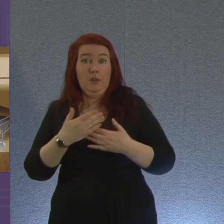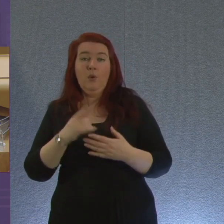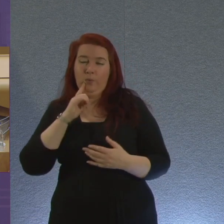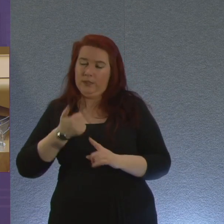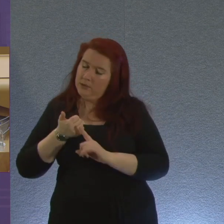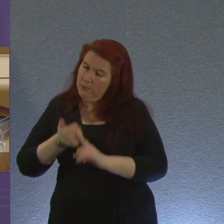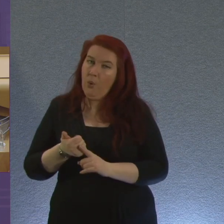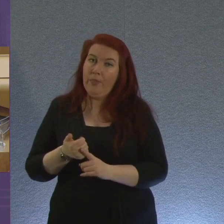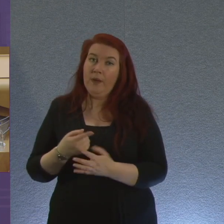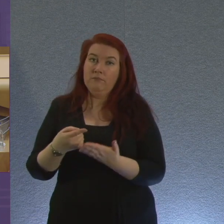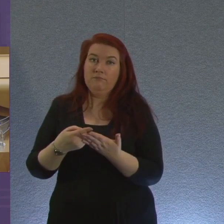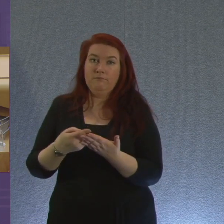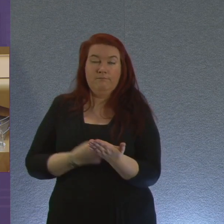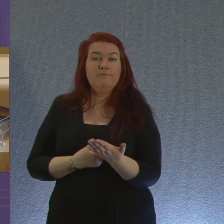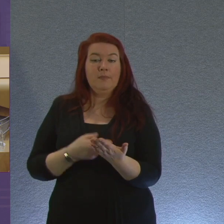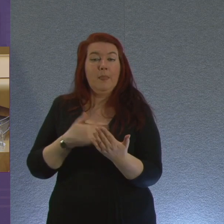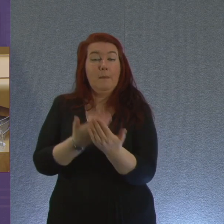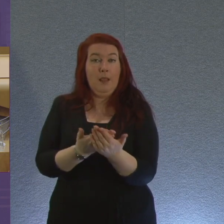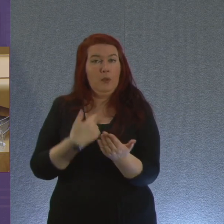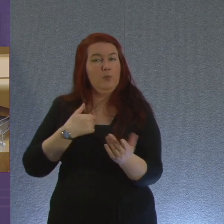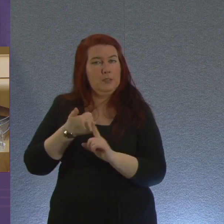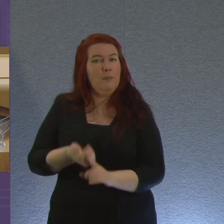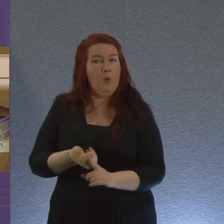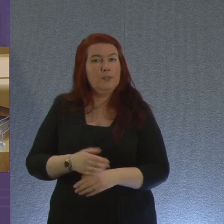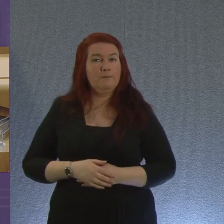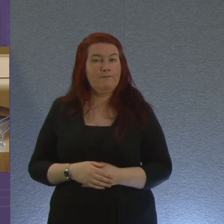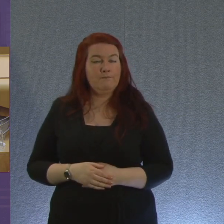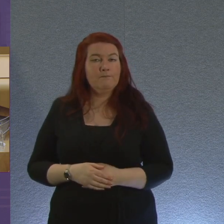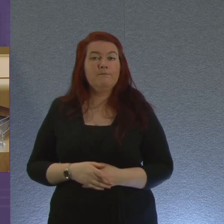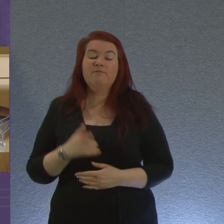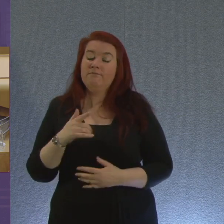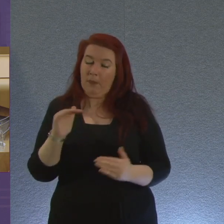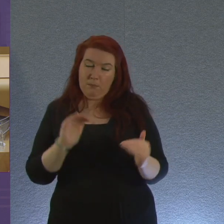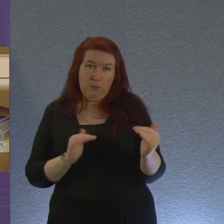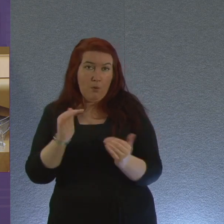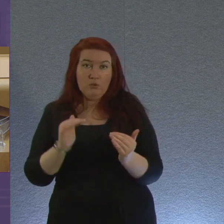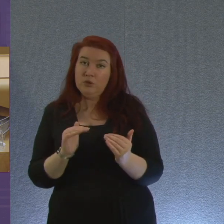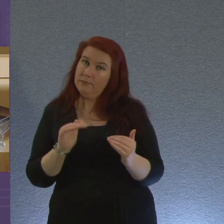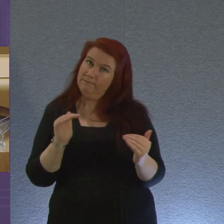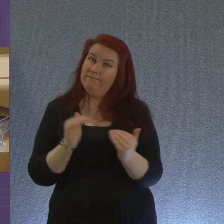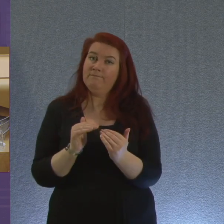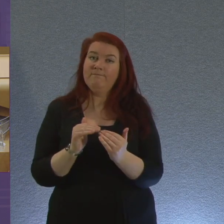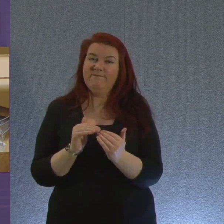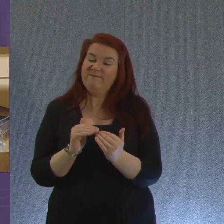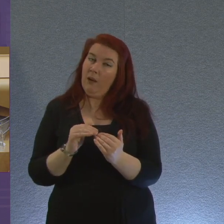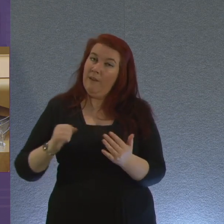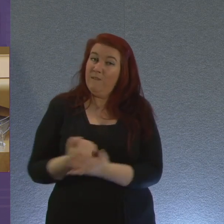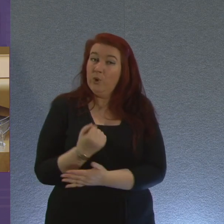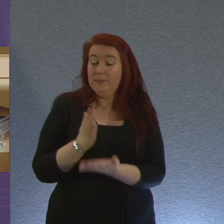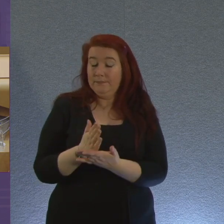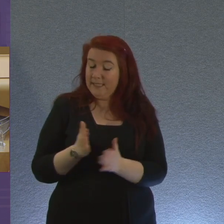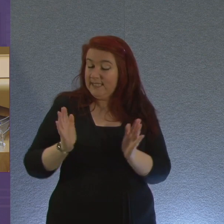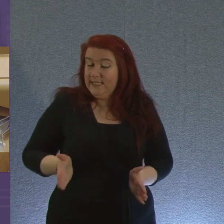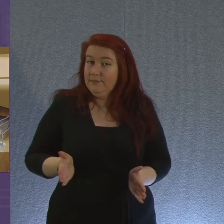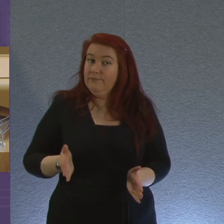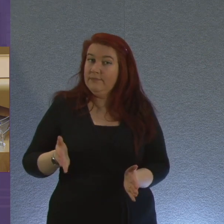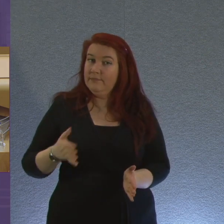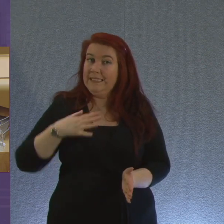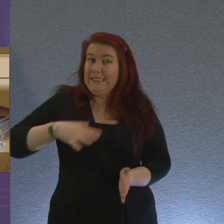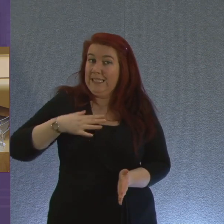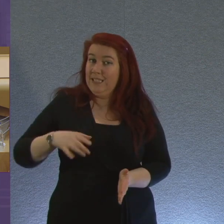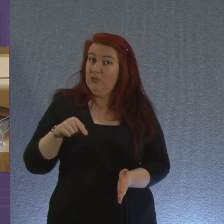provisions in the bill. It's proportionate. It's unfortunately necessary. I think on the basis